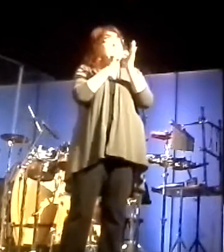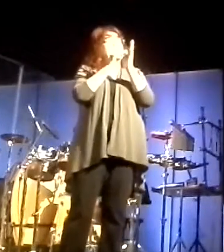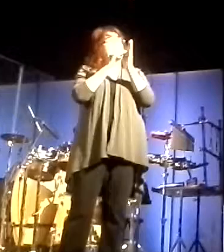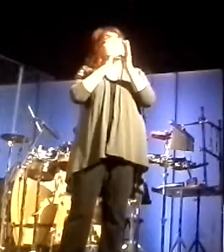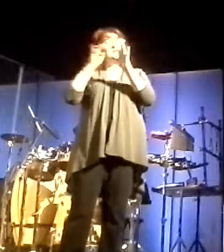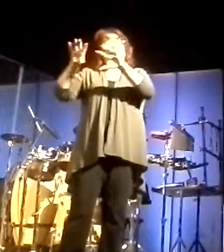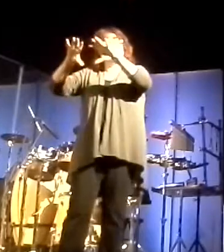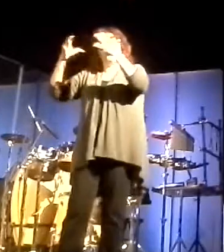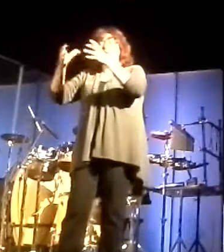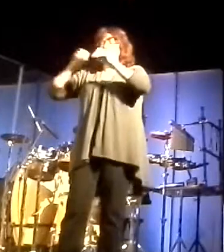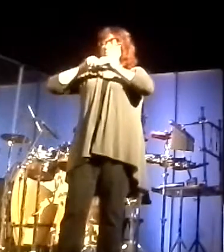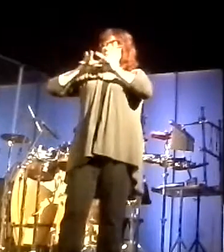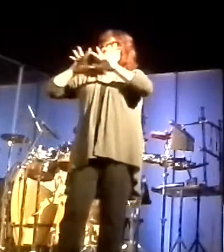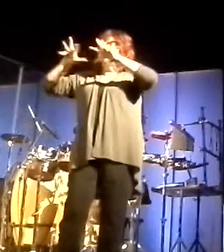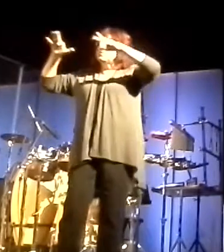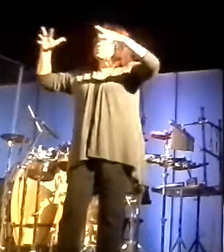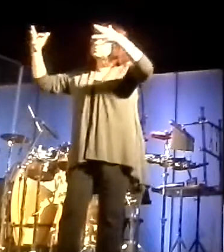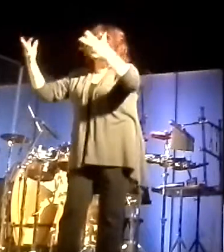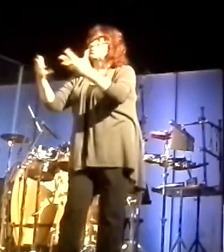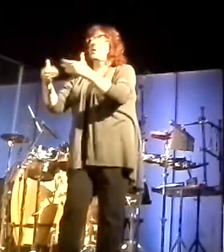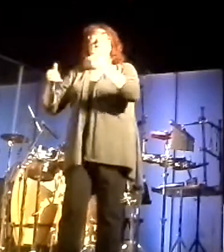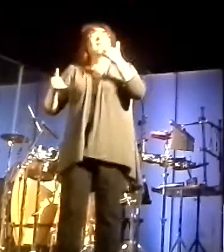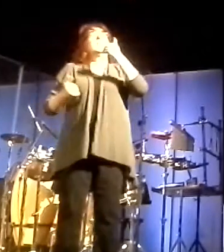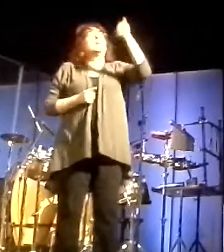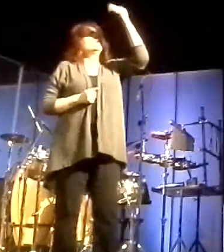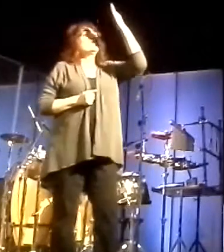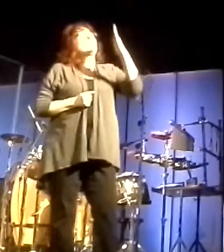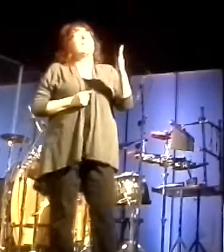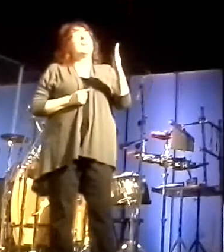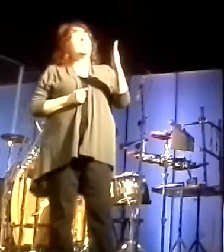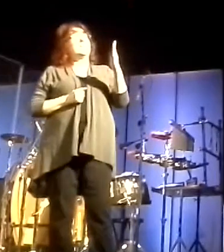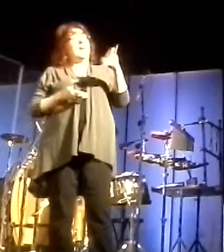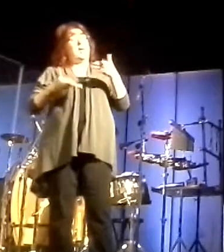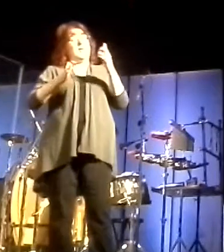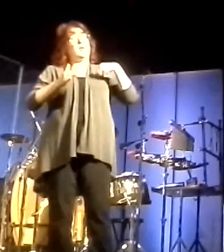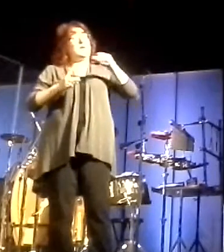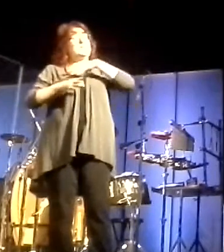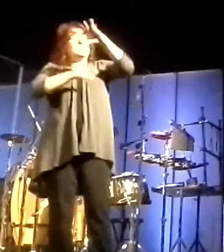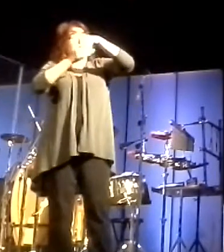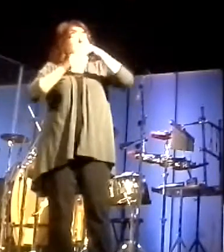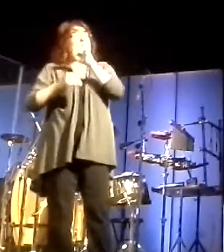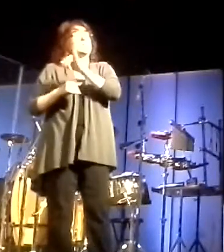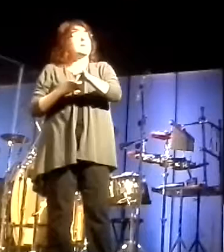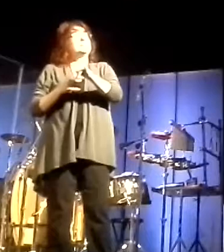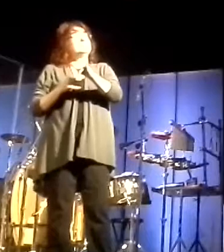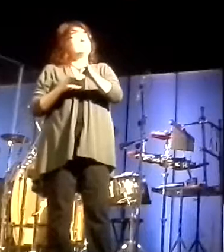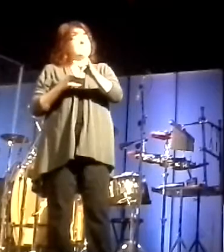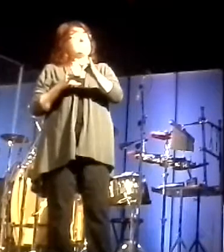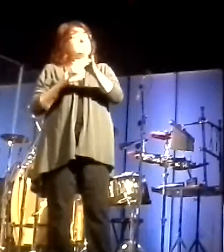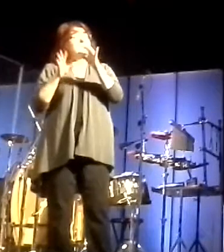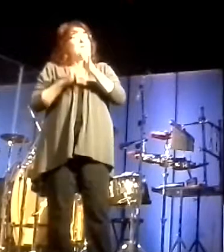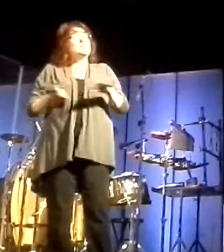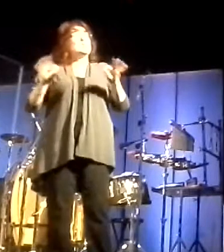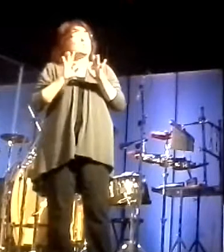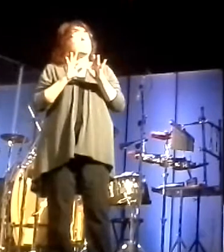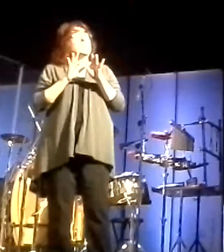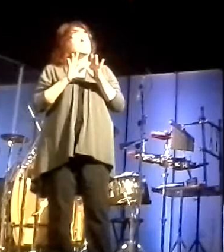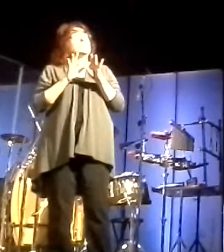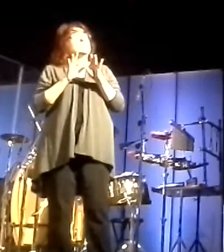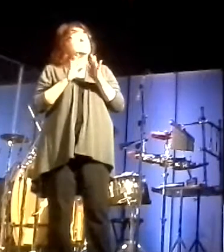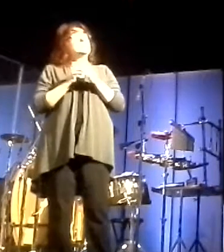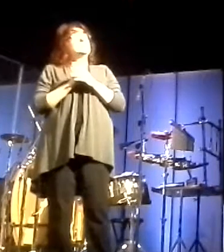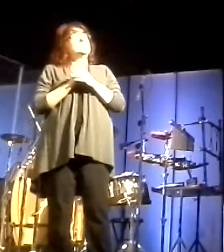globe. Thank you, God. Thank you that you allow us to be part of that because it's worth it. It is